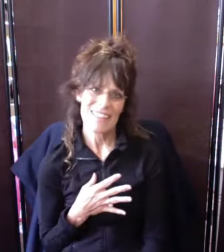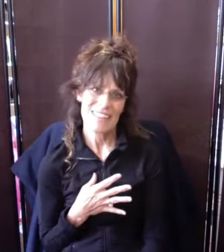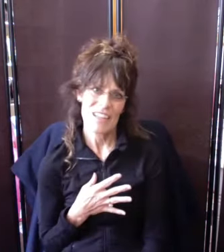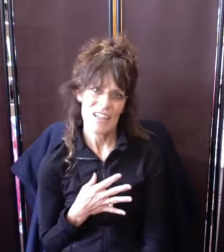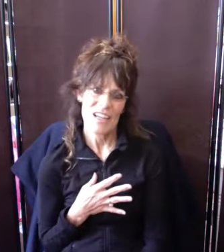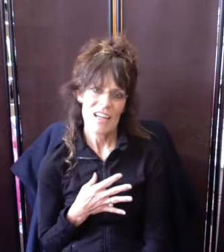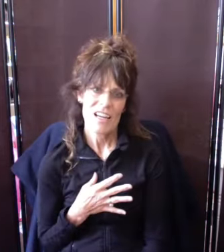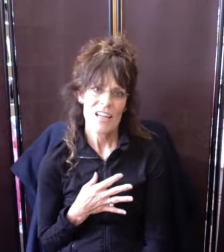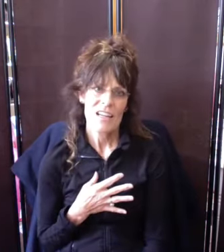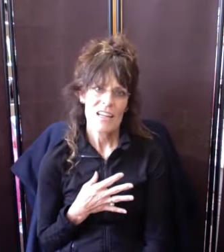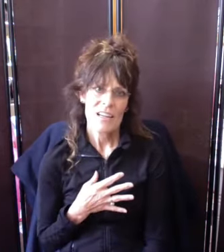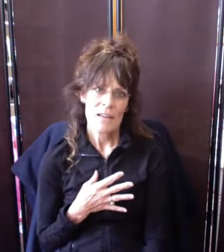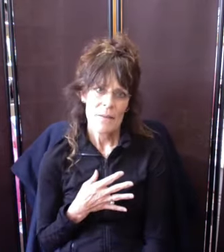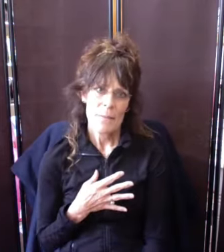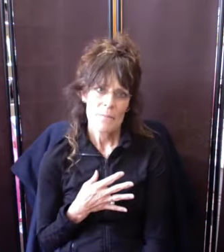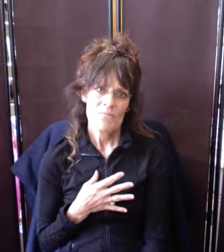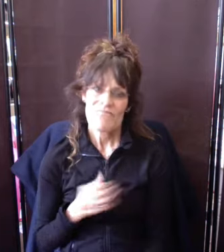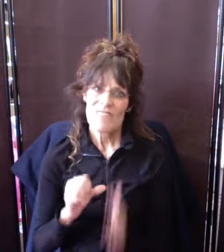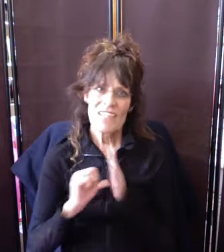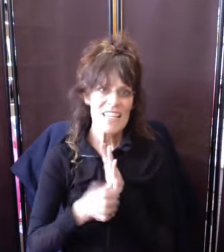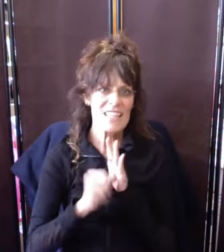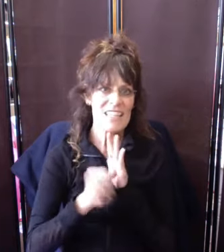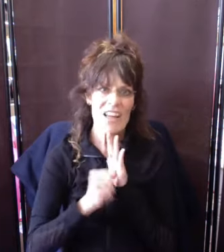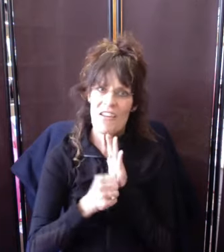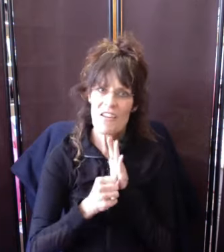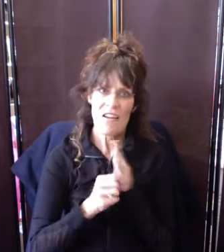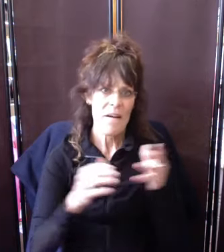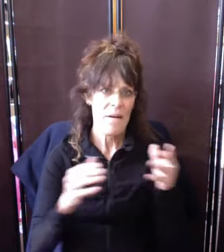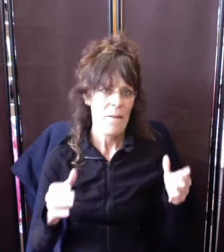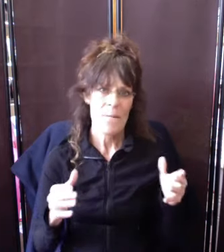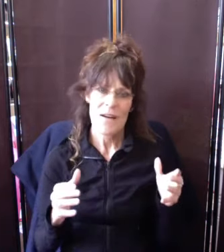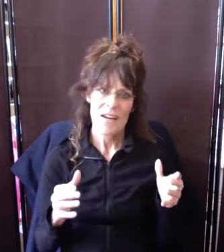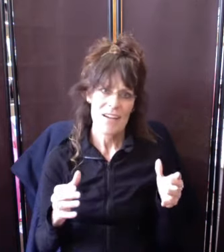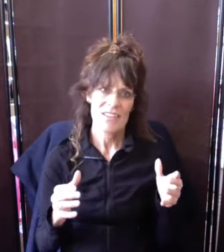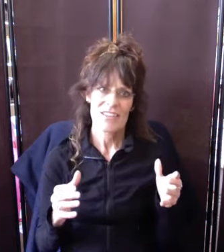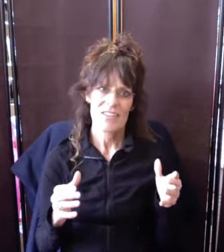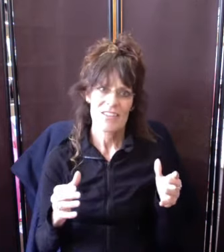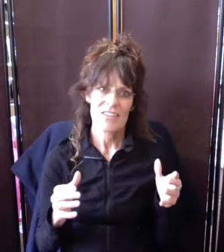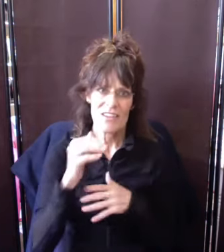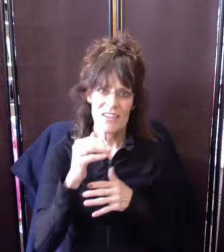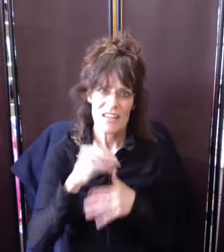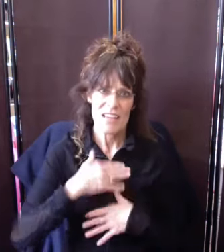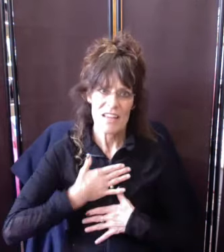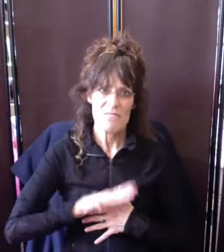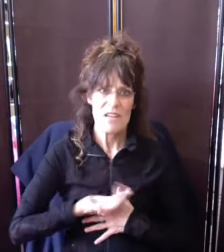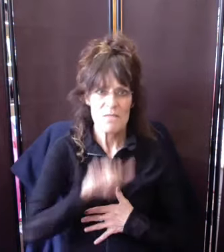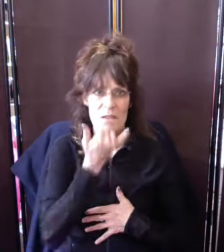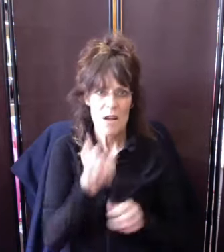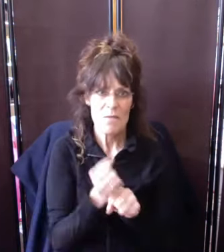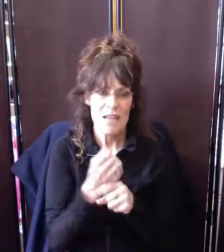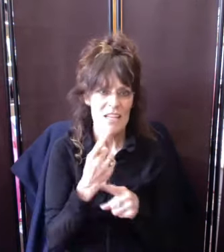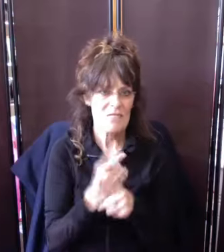much that has held me in good stead, the amends that I have made. Both of my kids were born